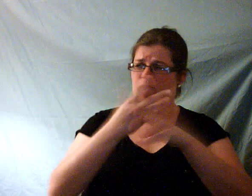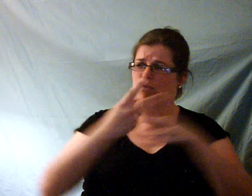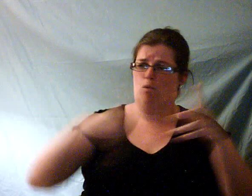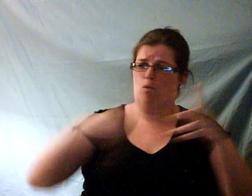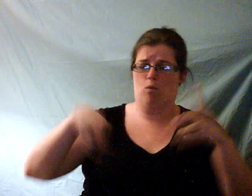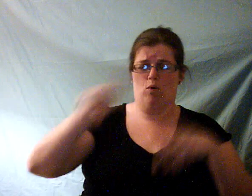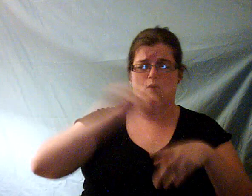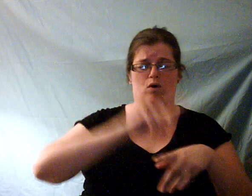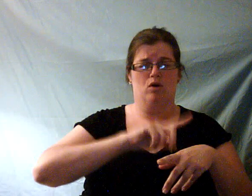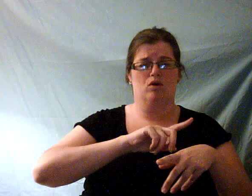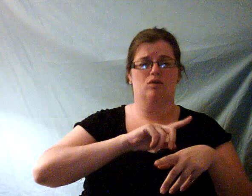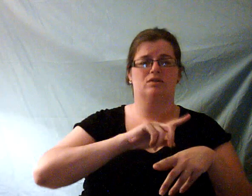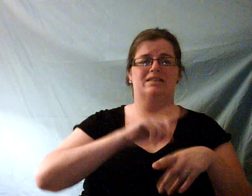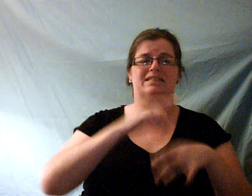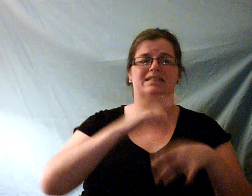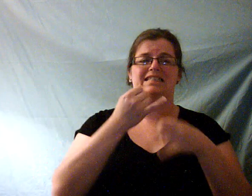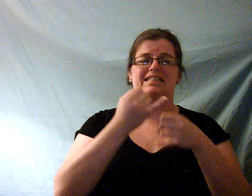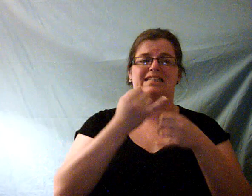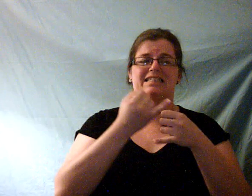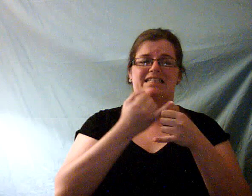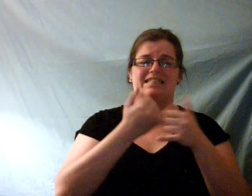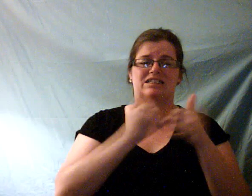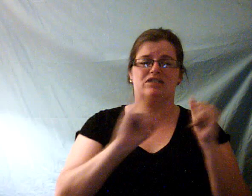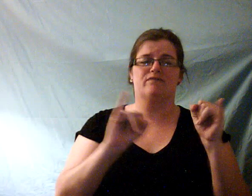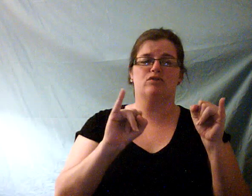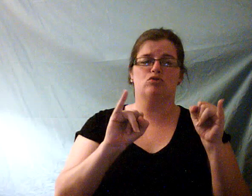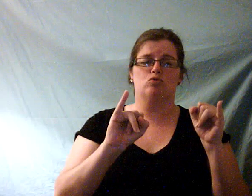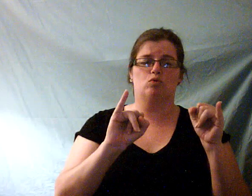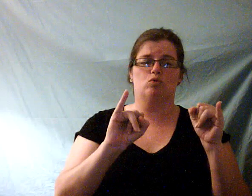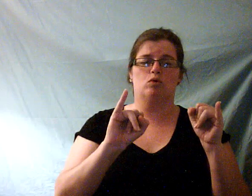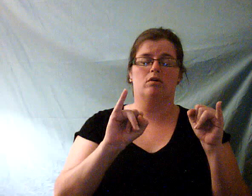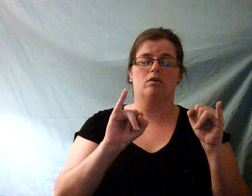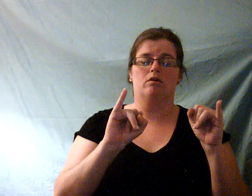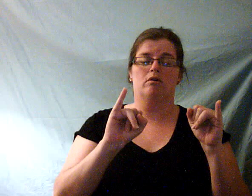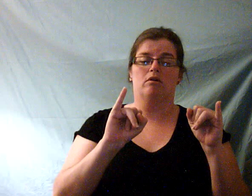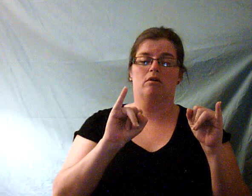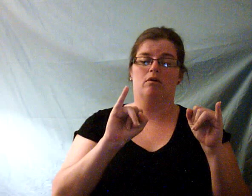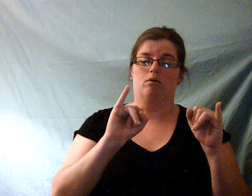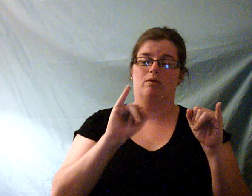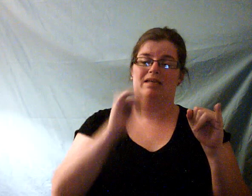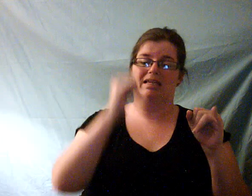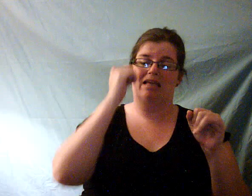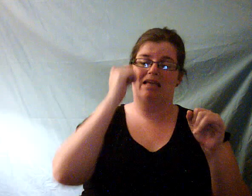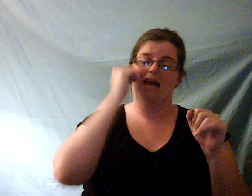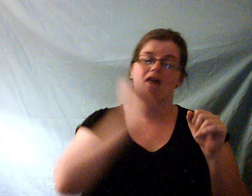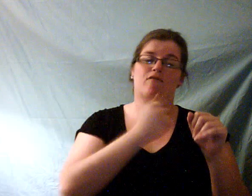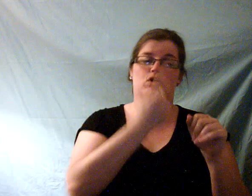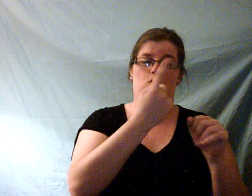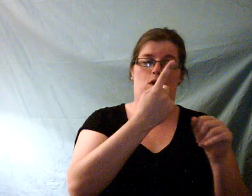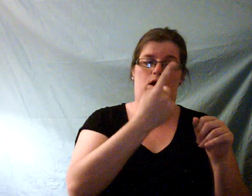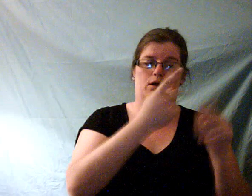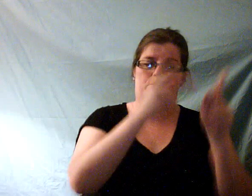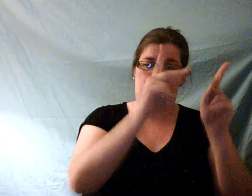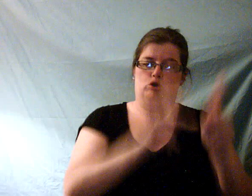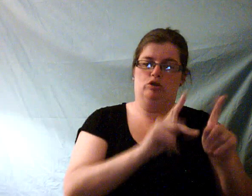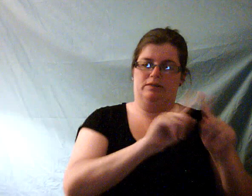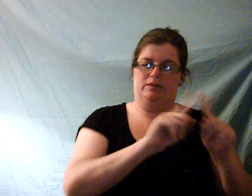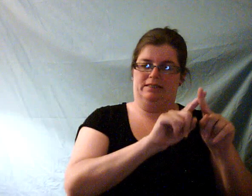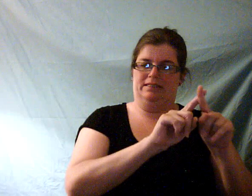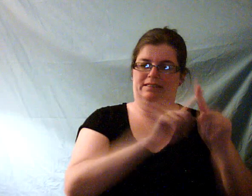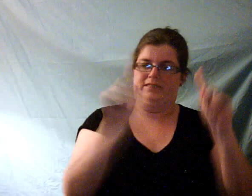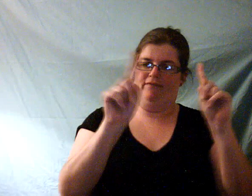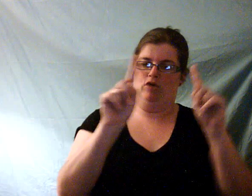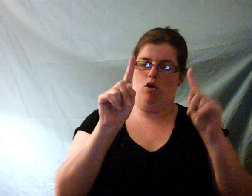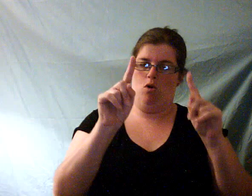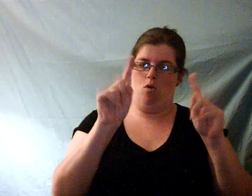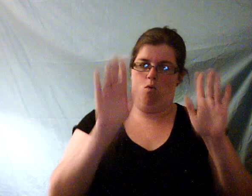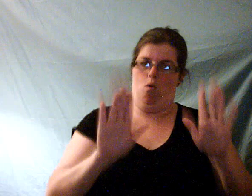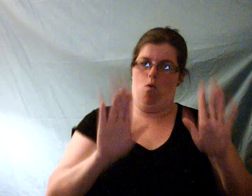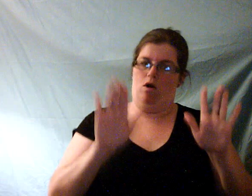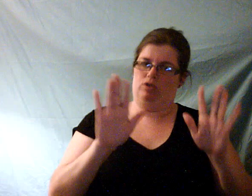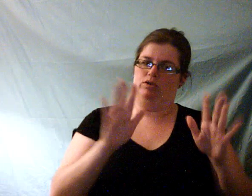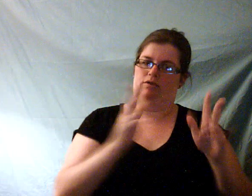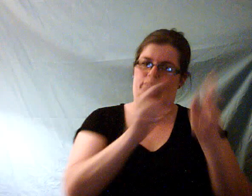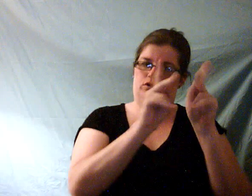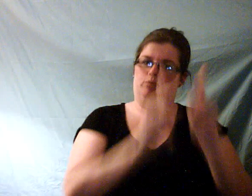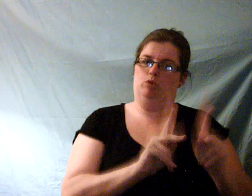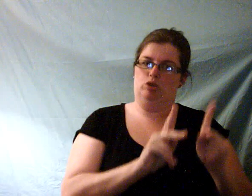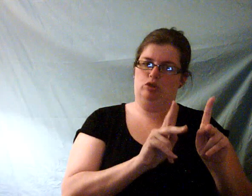Individualism means that we view each person as being a very unique and wonderful entity, and that our society